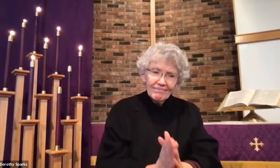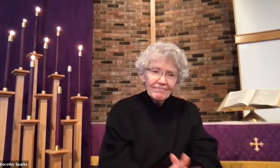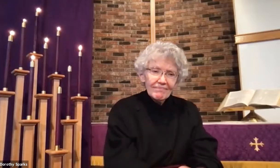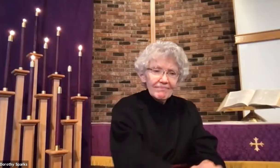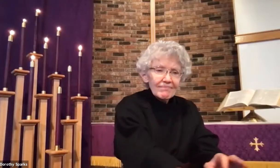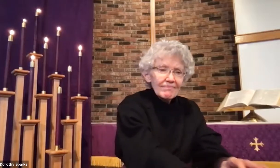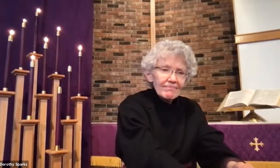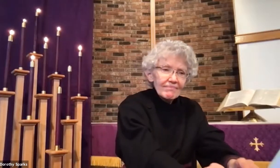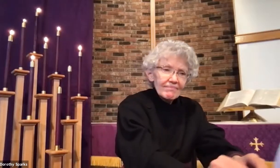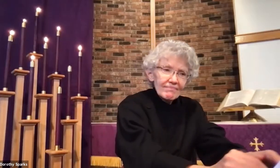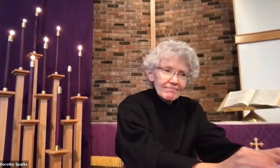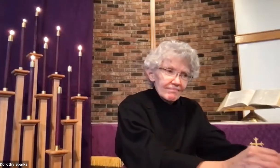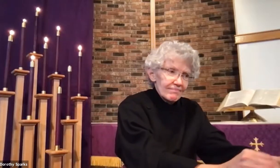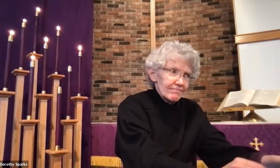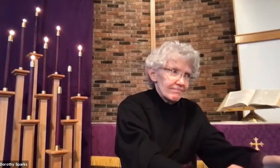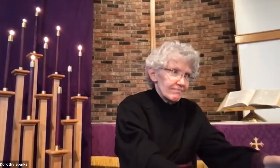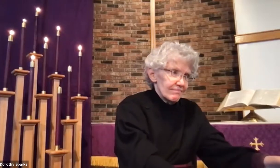Amen.